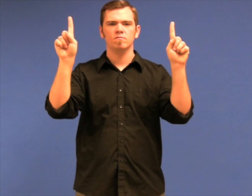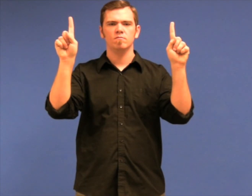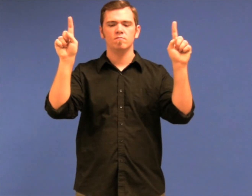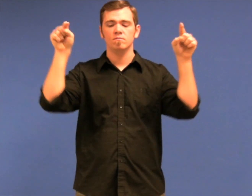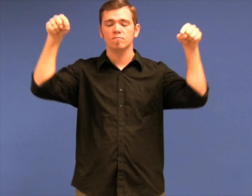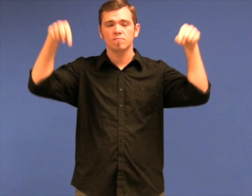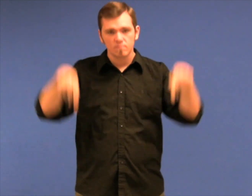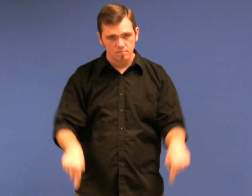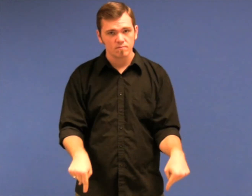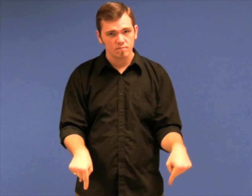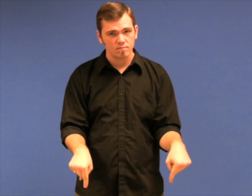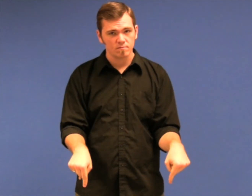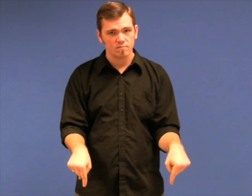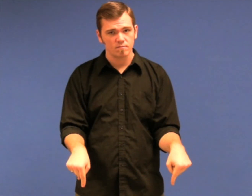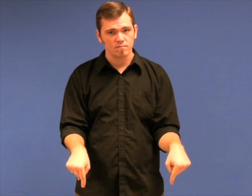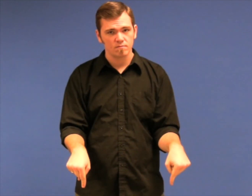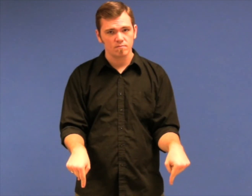is here.